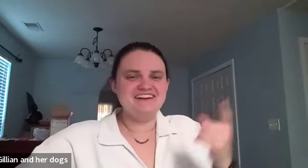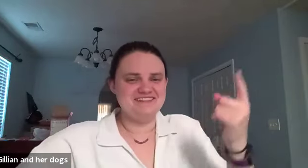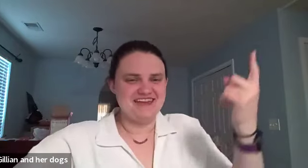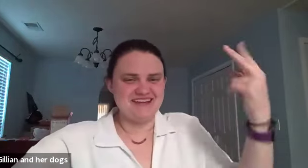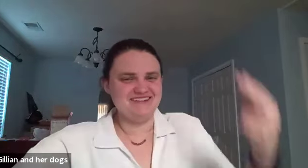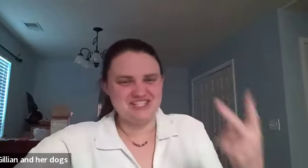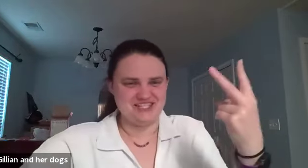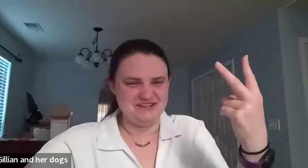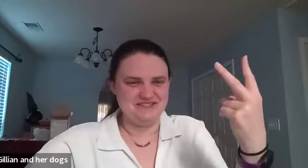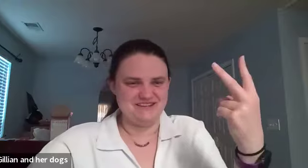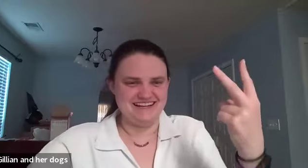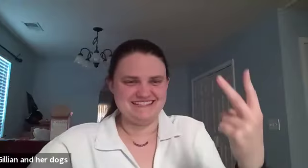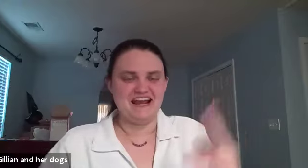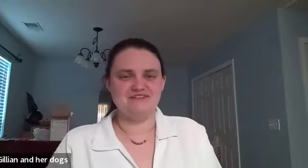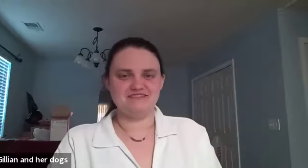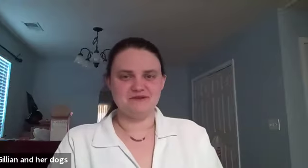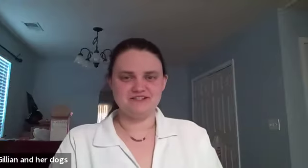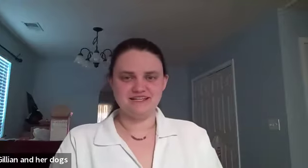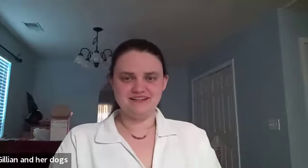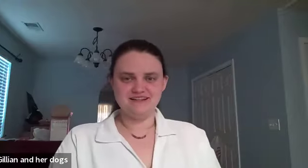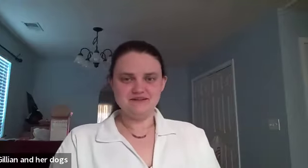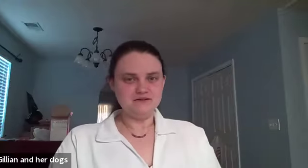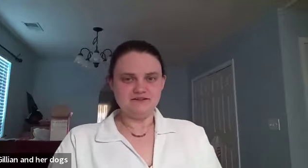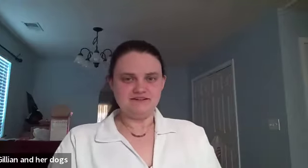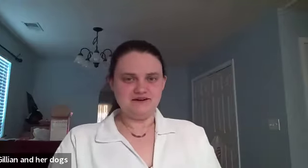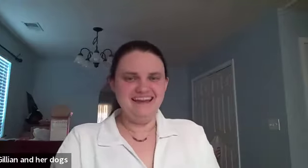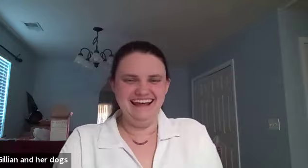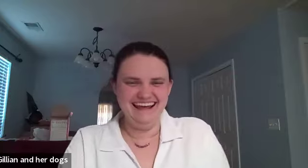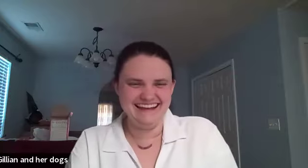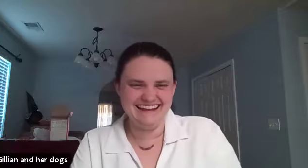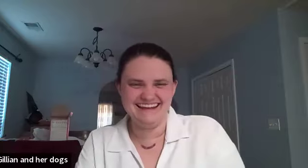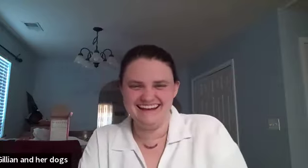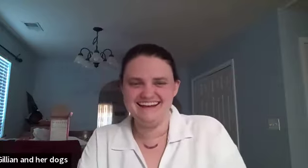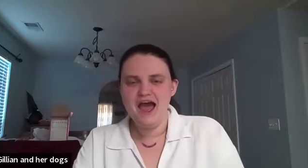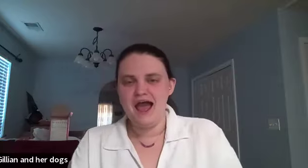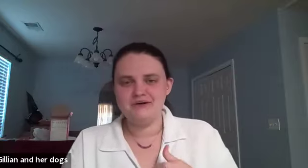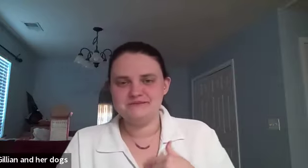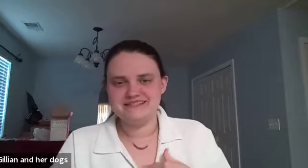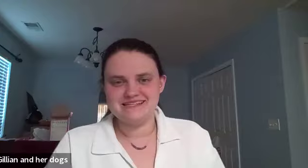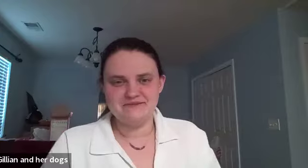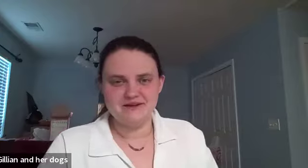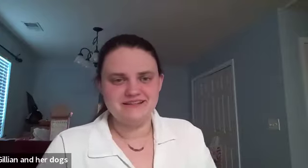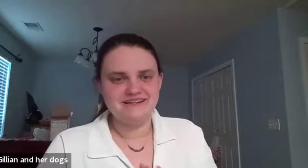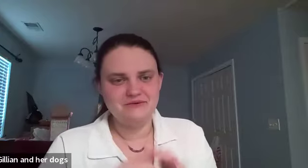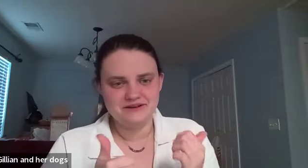I know it came down to just the you two, and it's like I know it's like the pressure of like, no. I would be the same way. I'd be like, no, we're